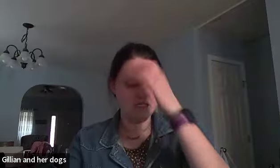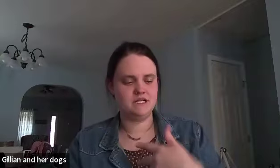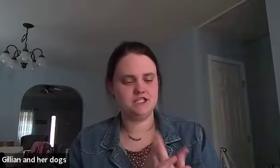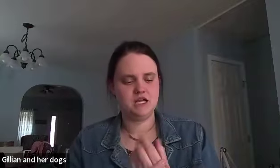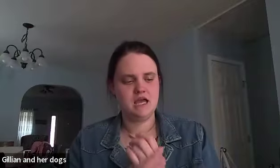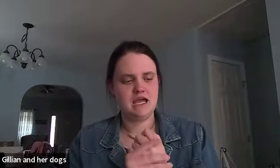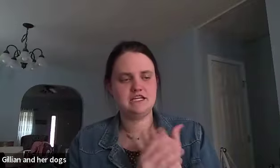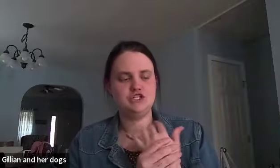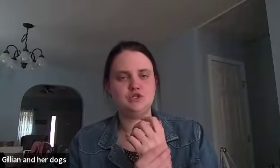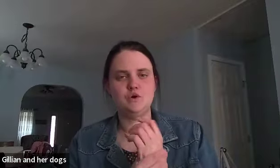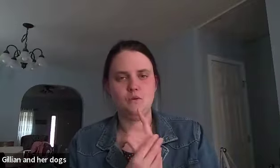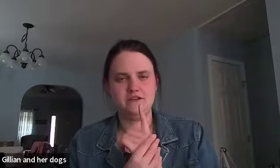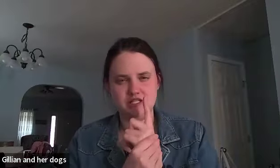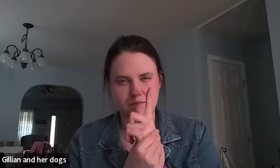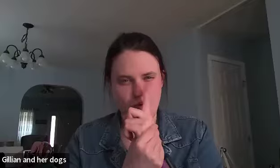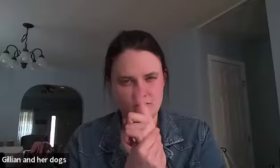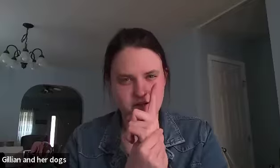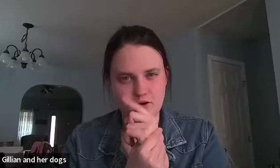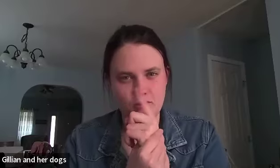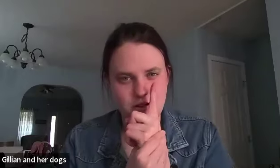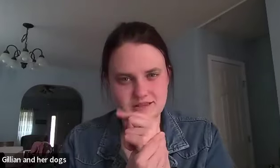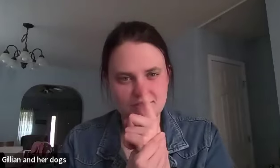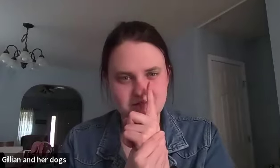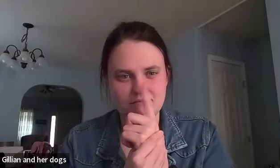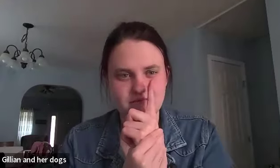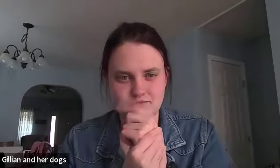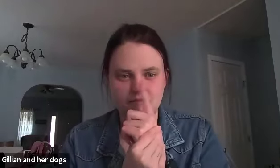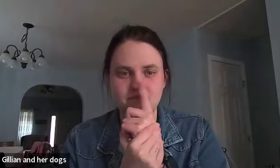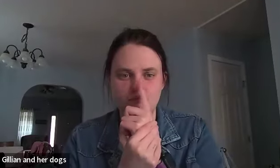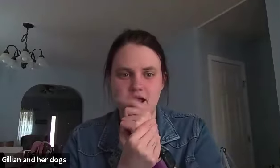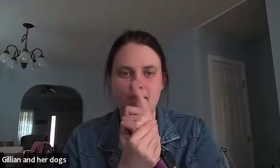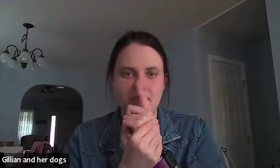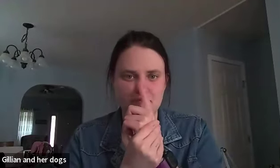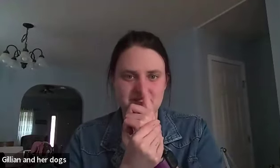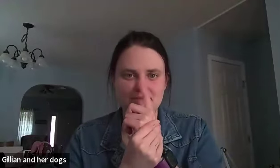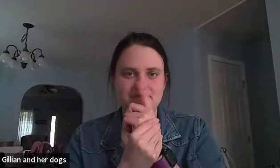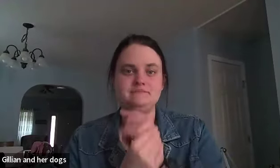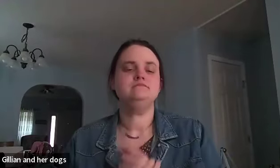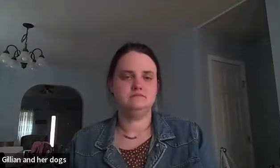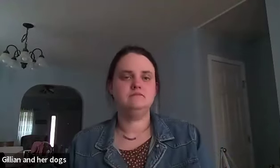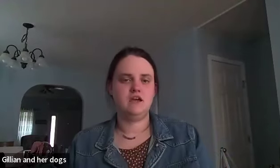as much as I do with just the pointer finger across. Rat, mouse.